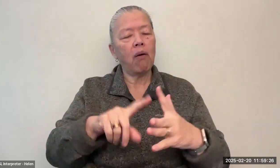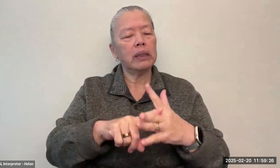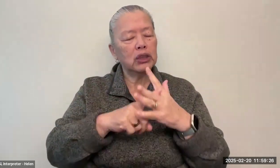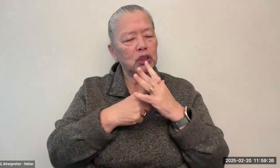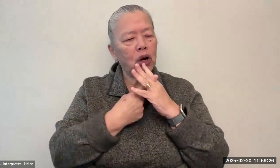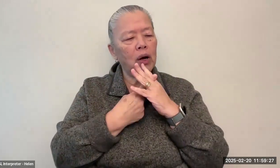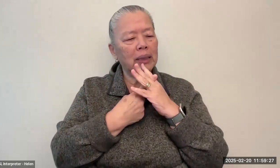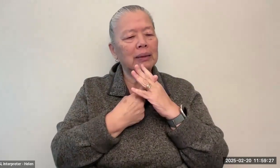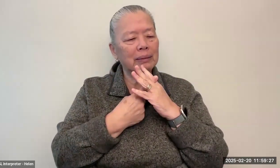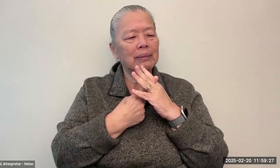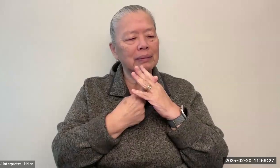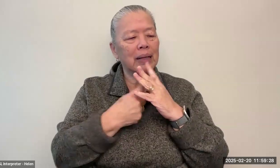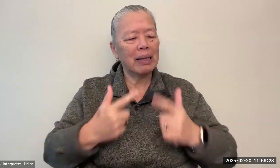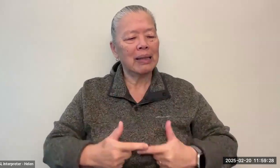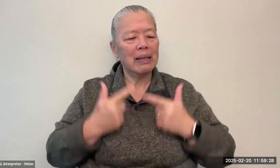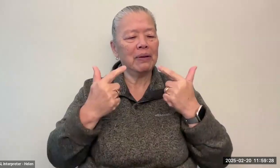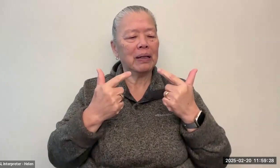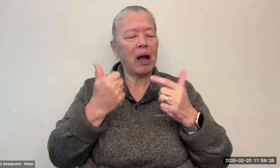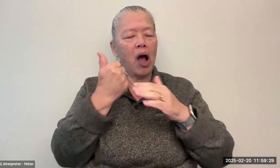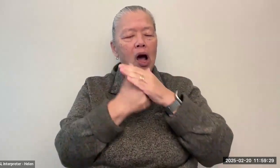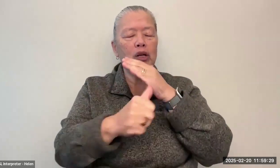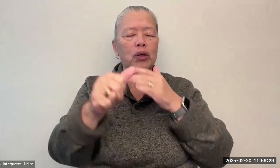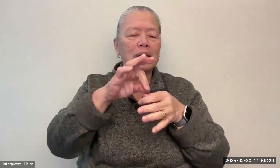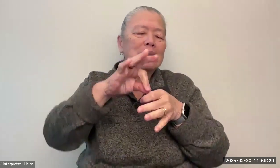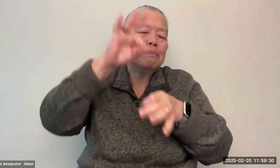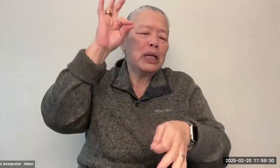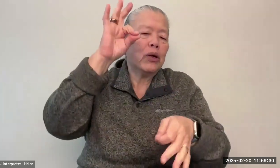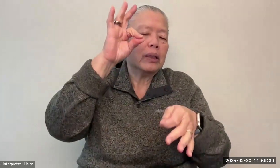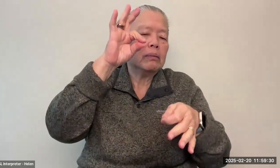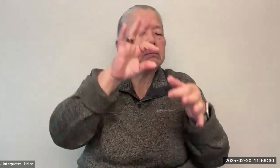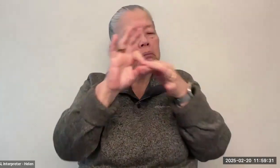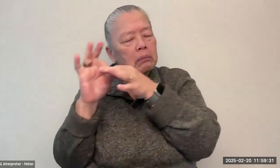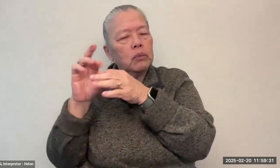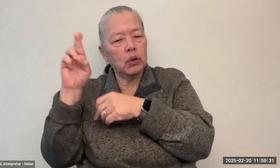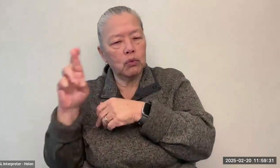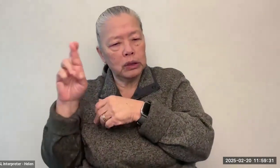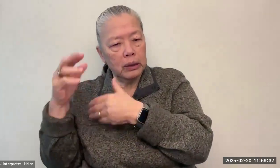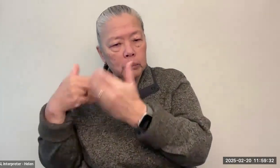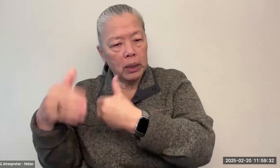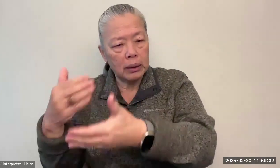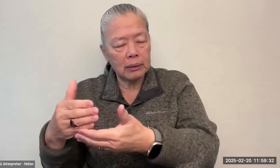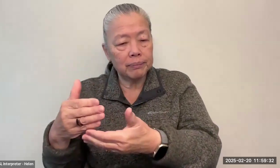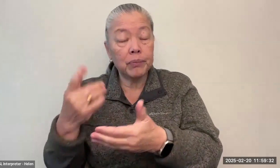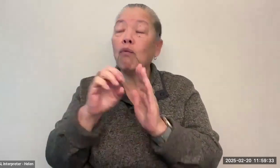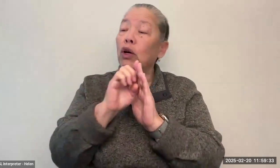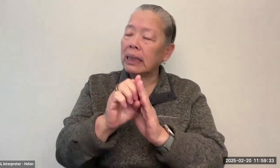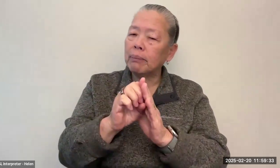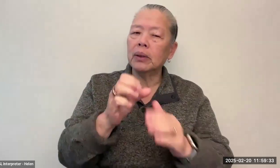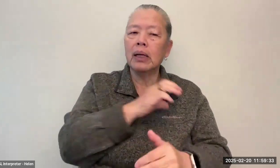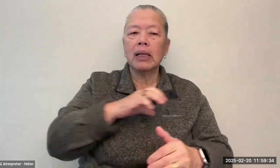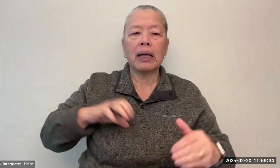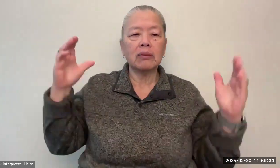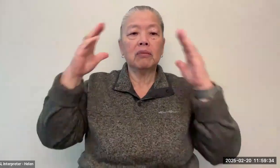the spirit of regionalization. And I'll give you an example of that. The Council of Bishops has altered